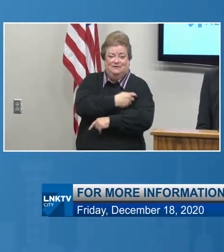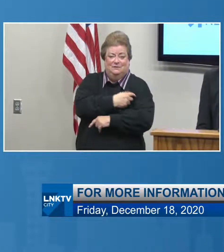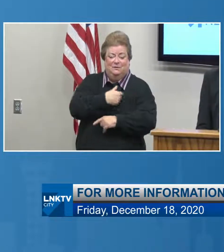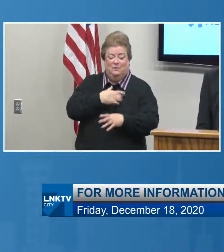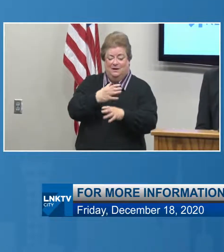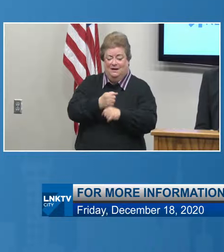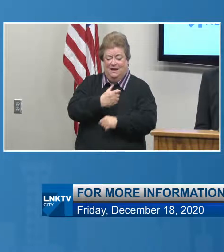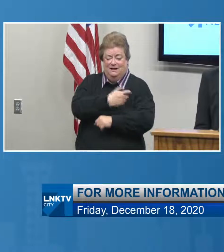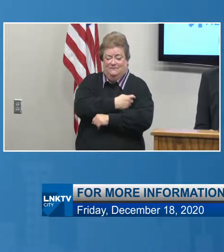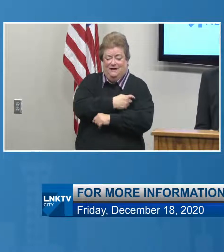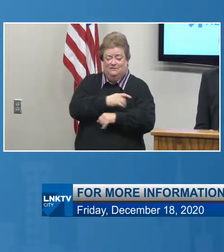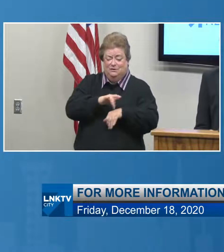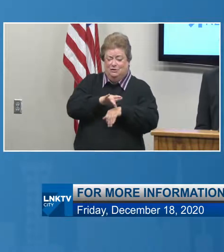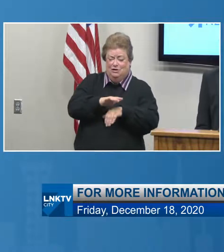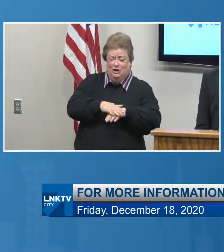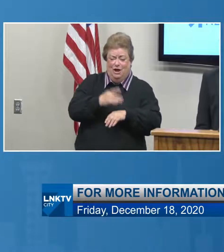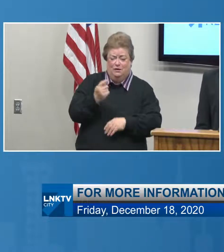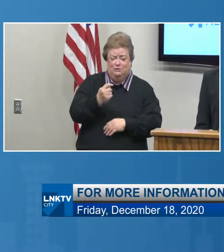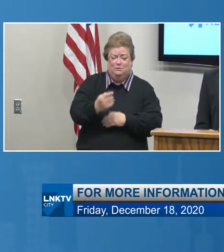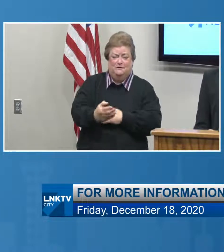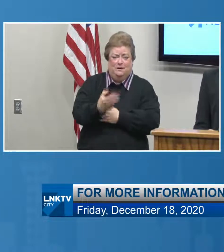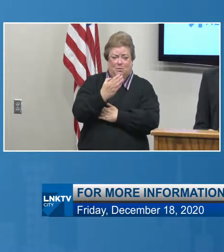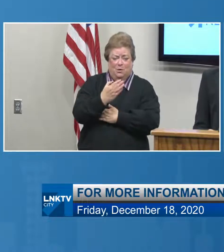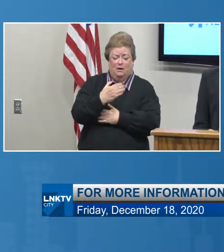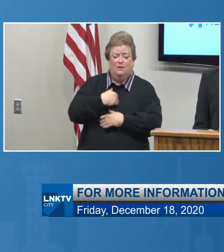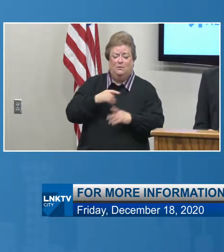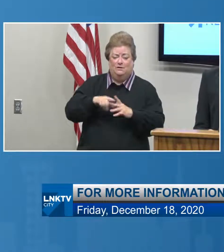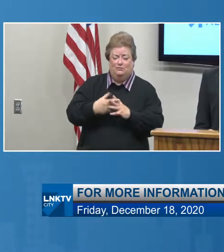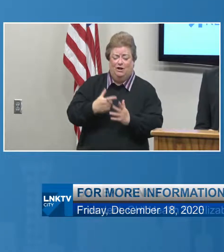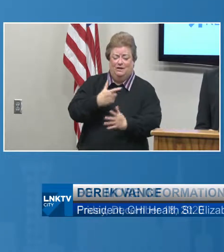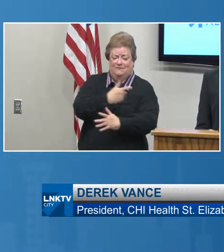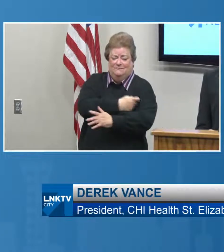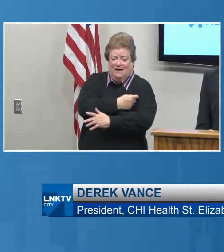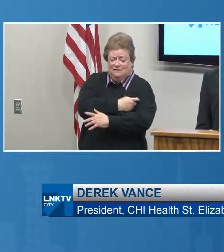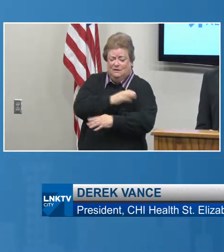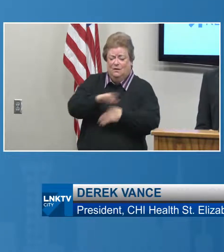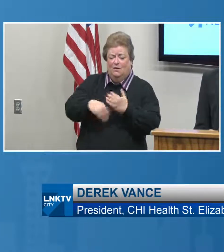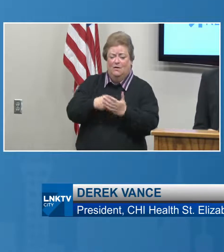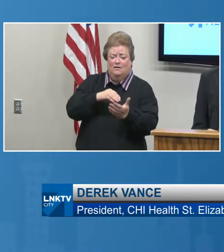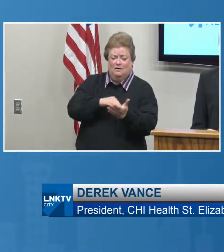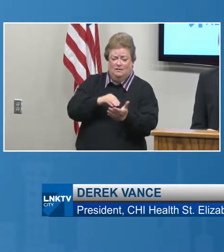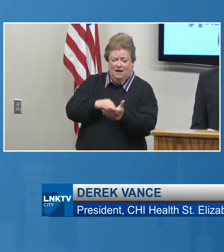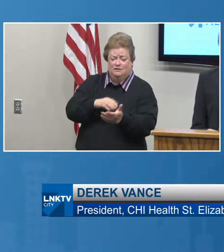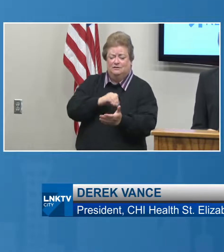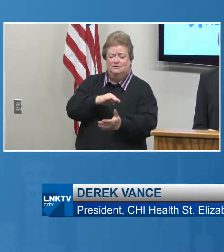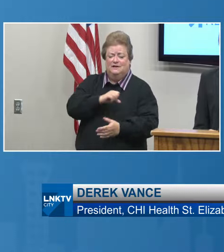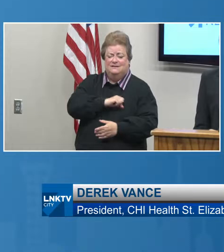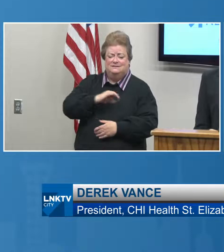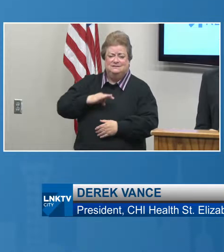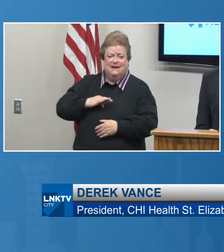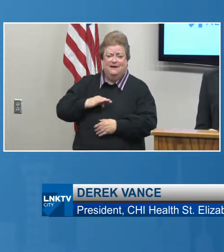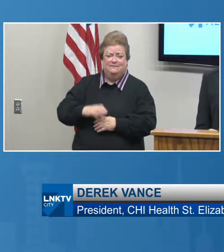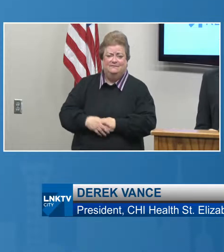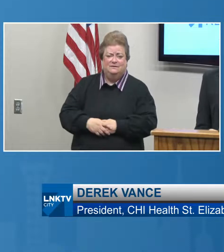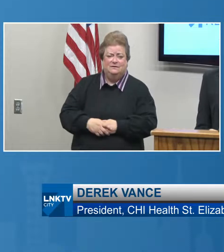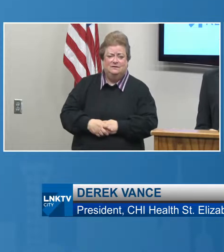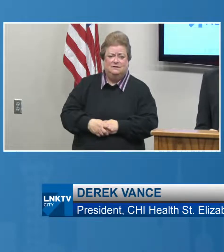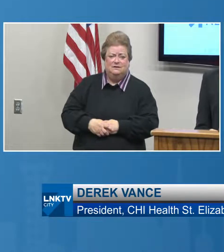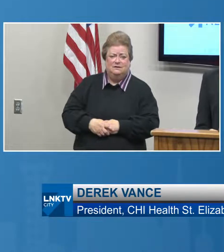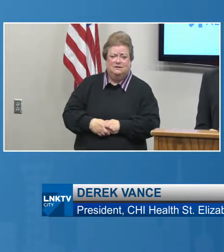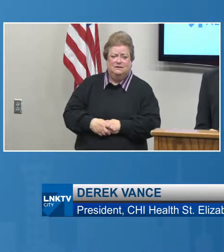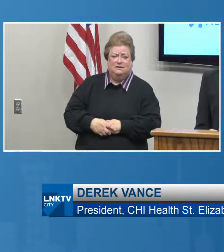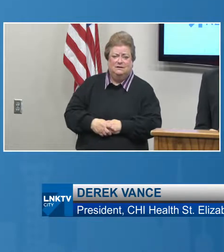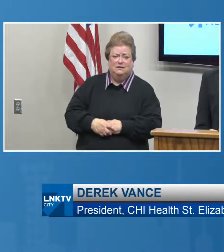vaccine early Tuesday morning and began vaccinating physicians and staff that very same morning. We're